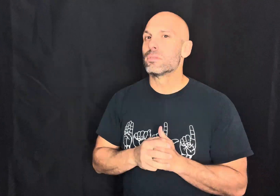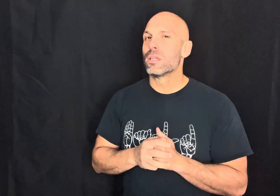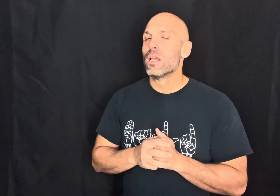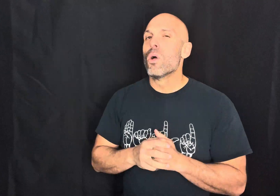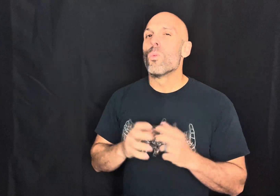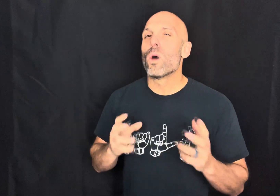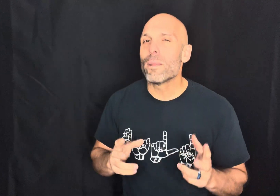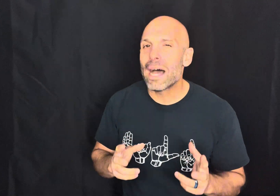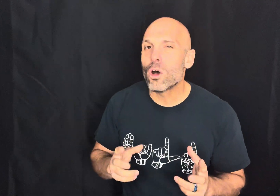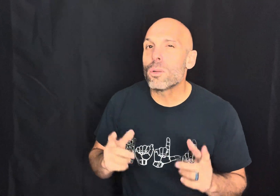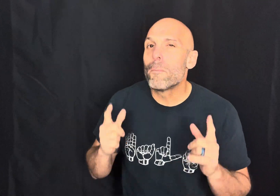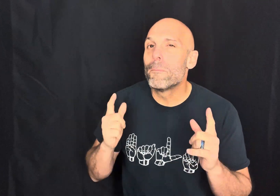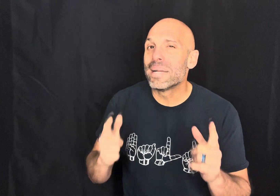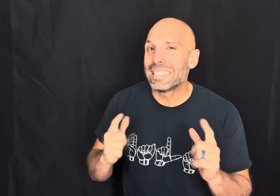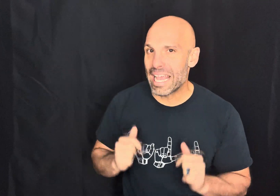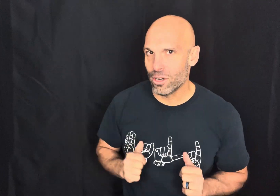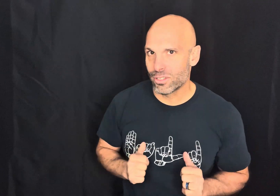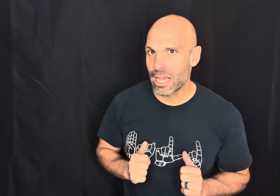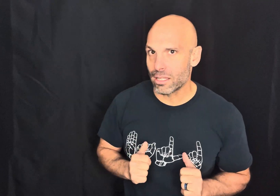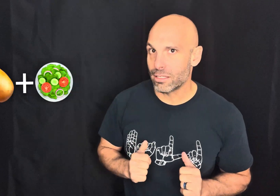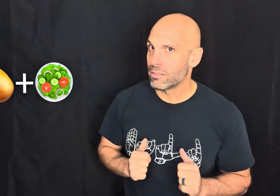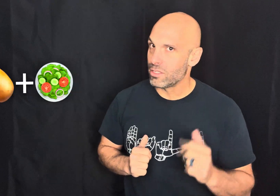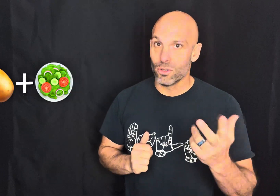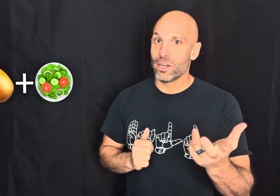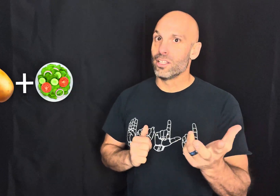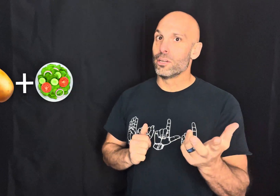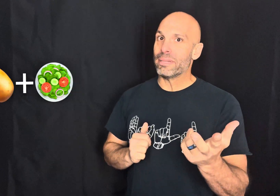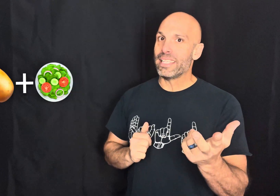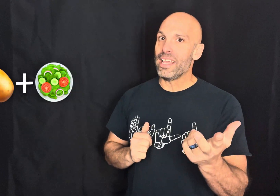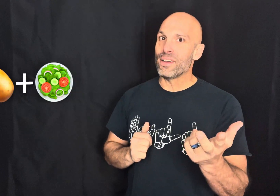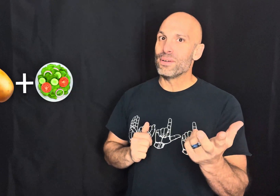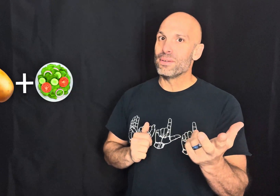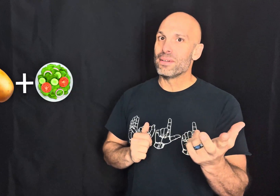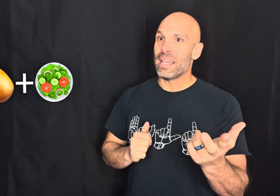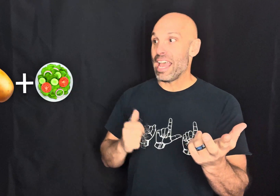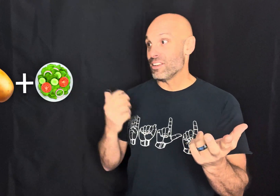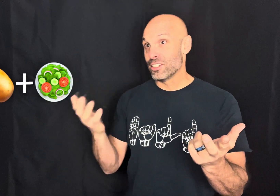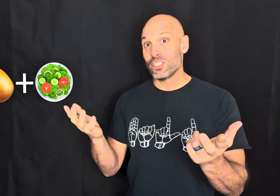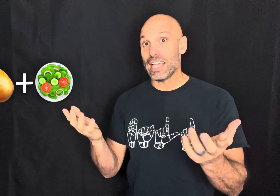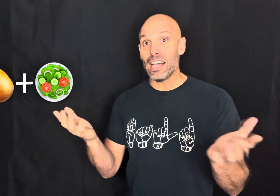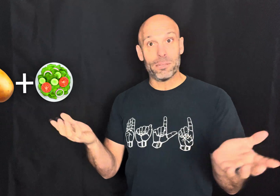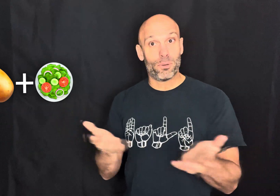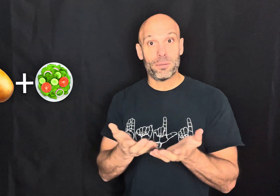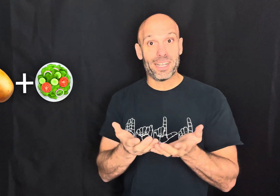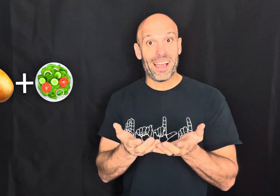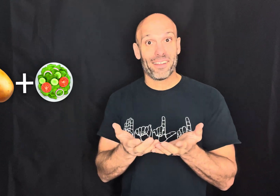it. What about potato salad? You already learned potato and you learned salad, put them together.